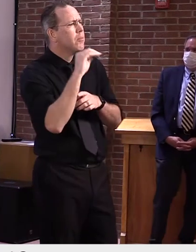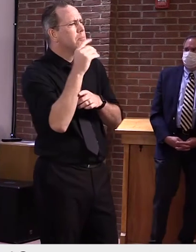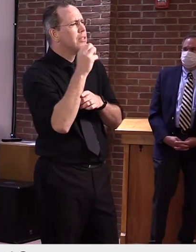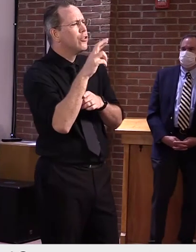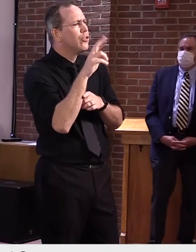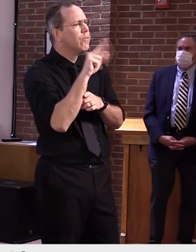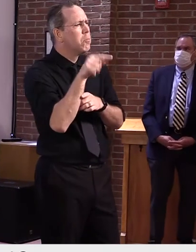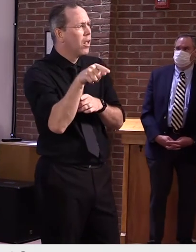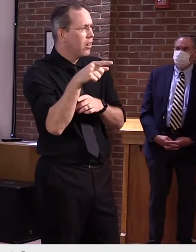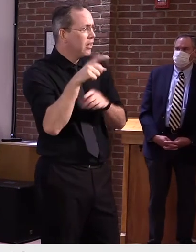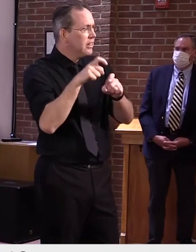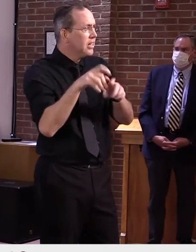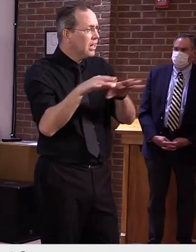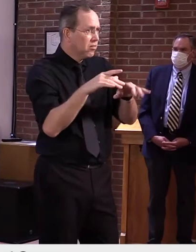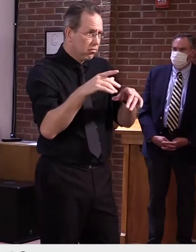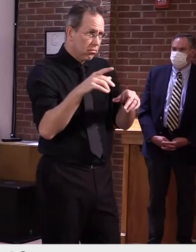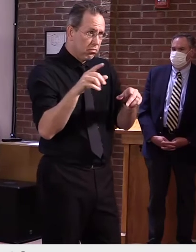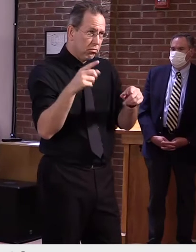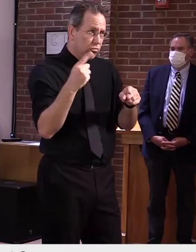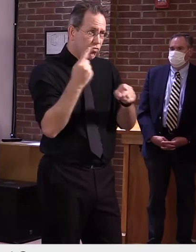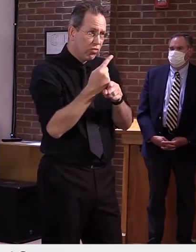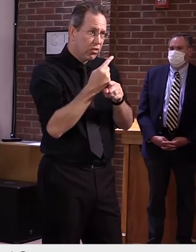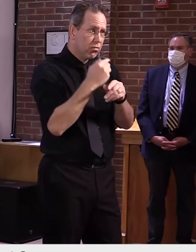Did you get questions, Dr. Levine? Okay.